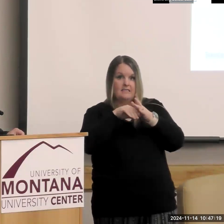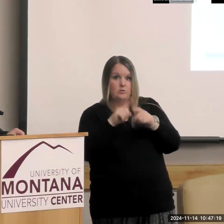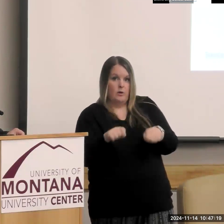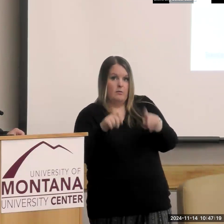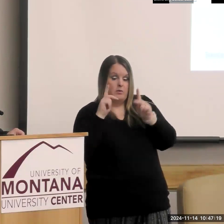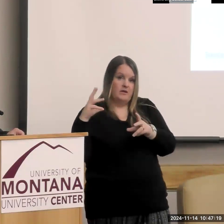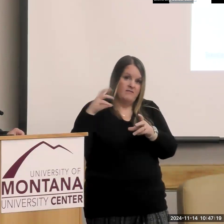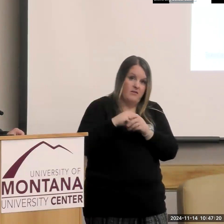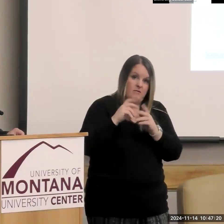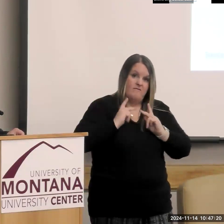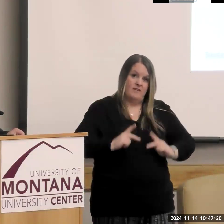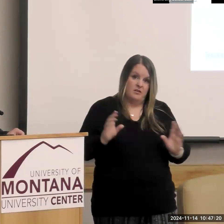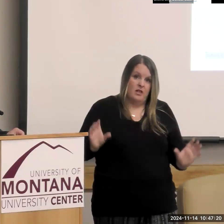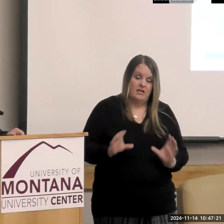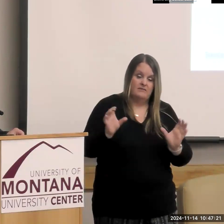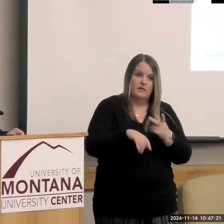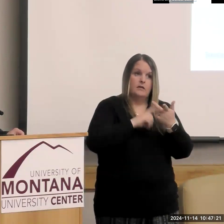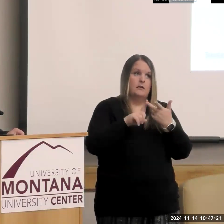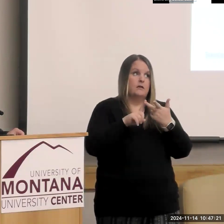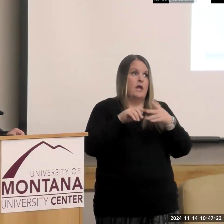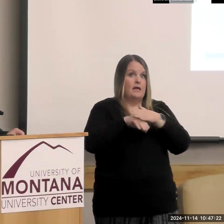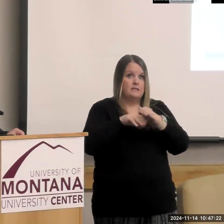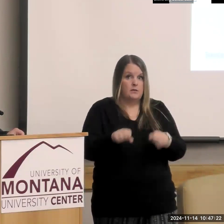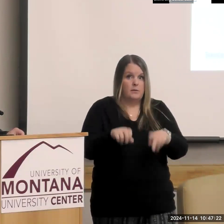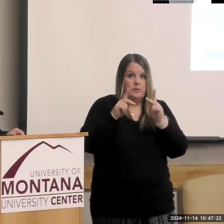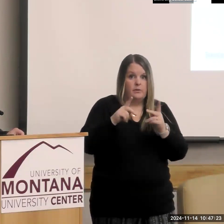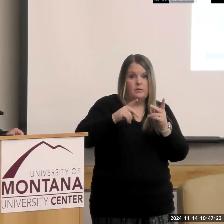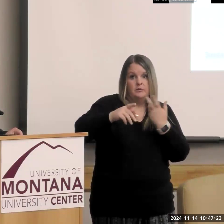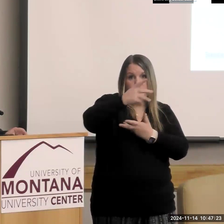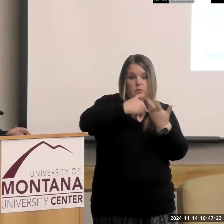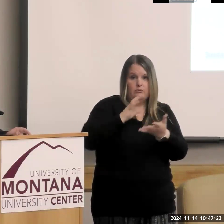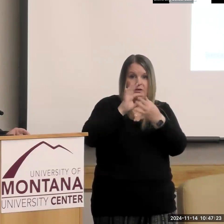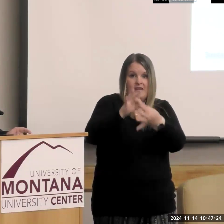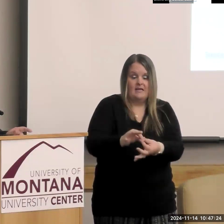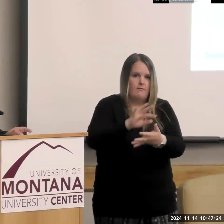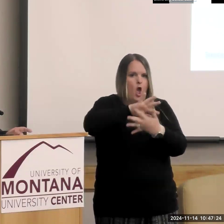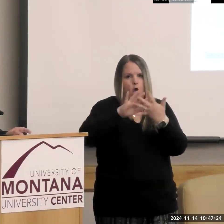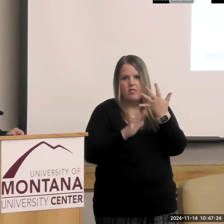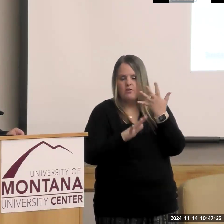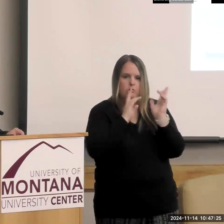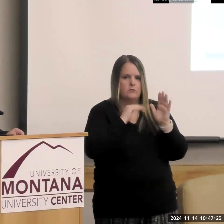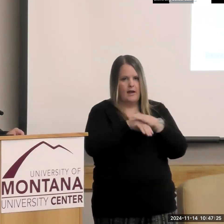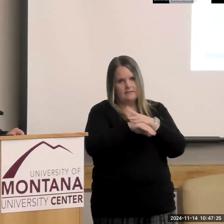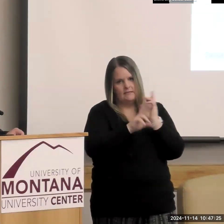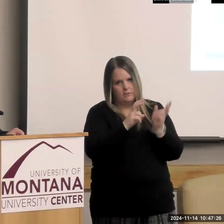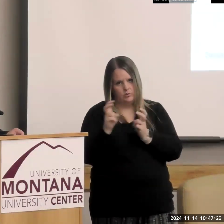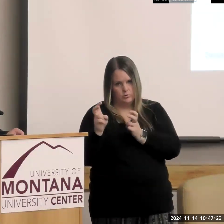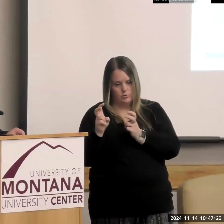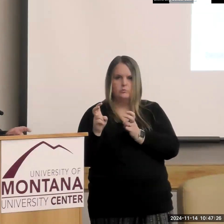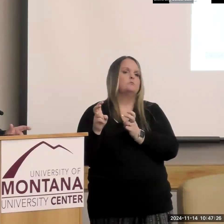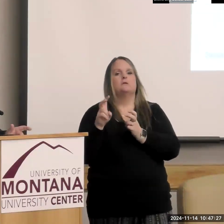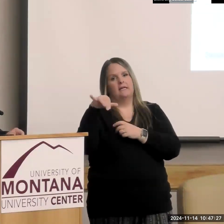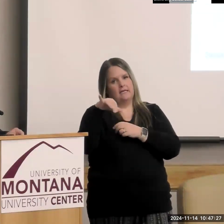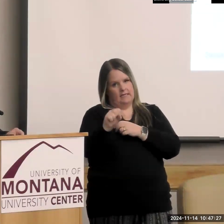engage in physical activity, access to opportunities to engage in social connectedness. All of those are access issues. And